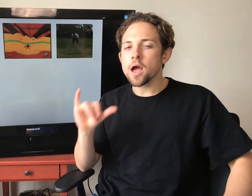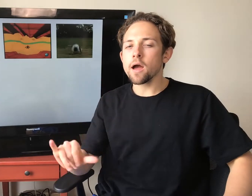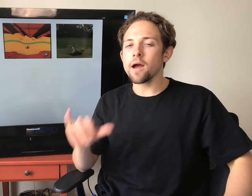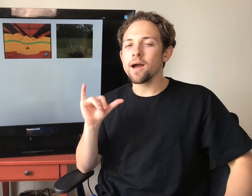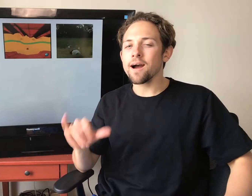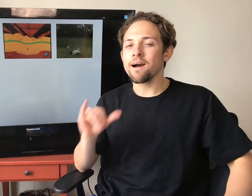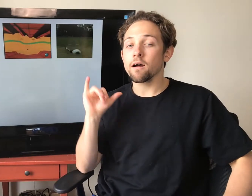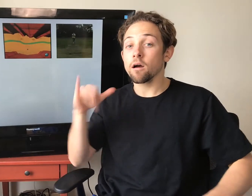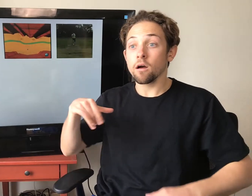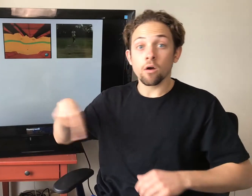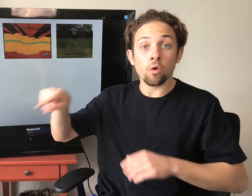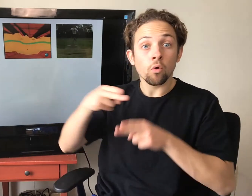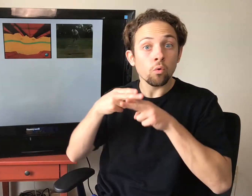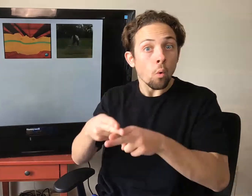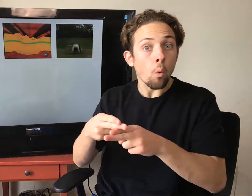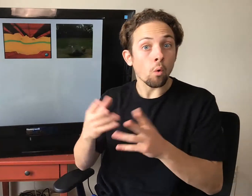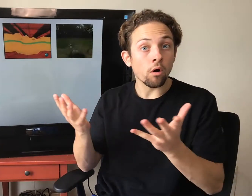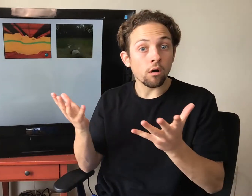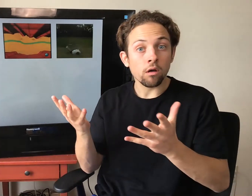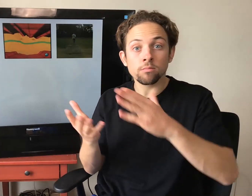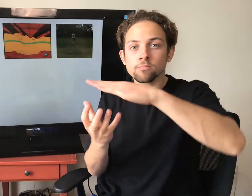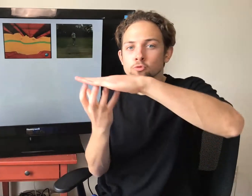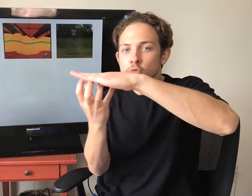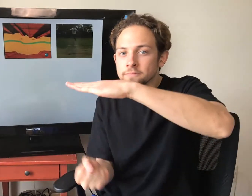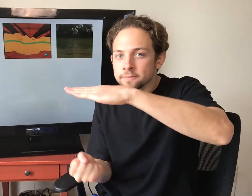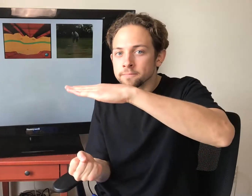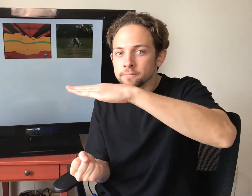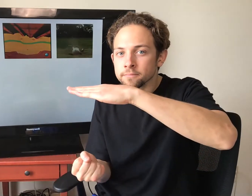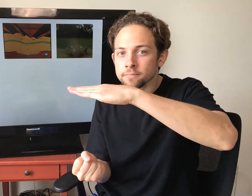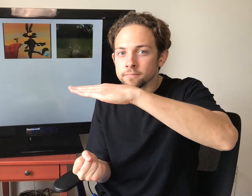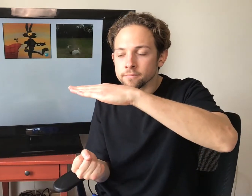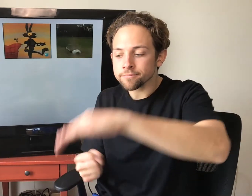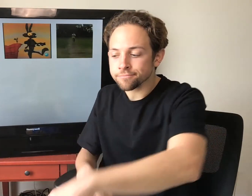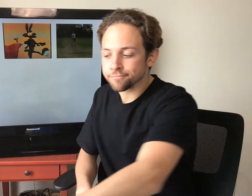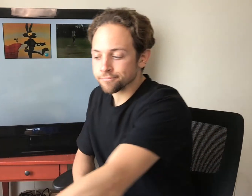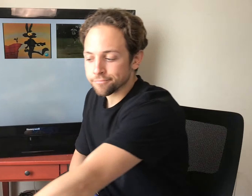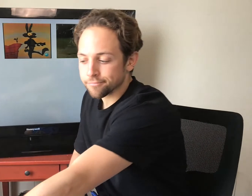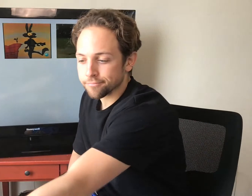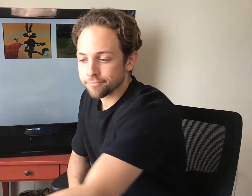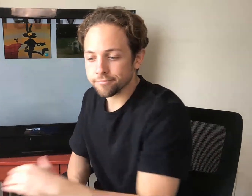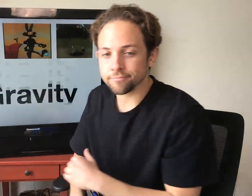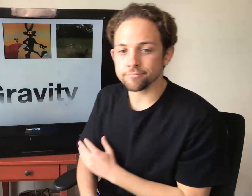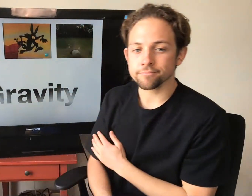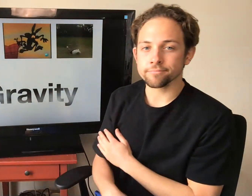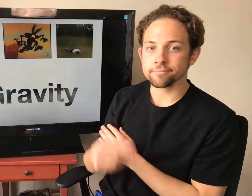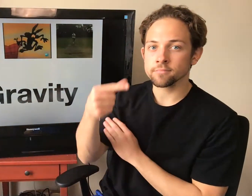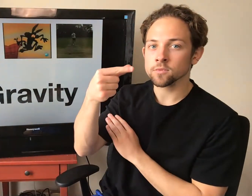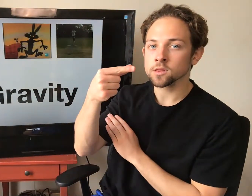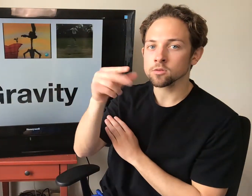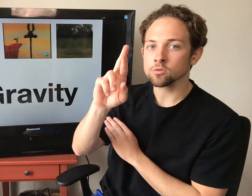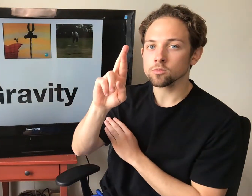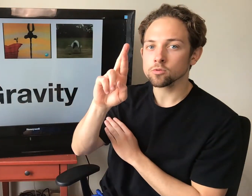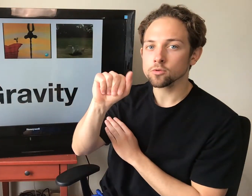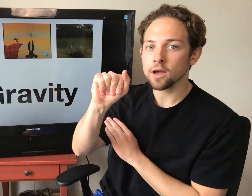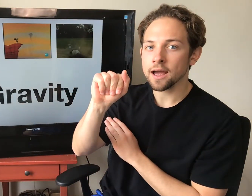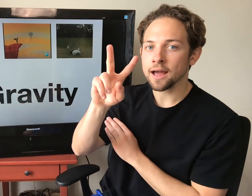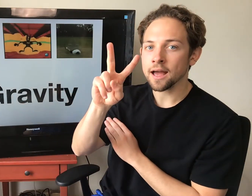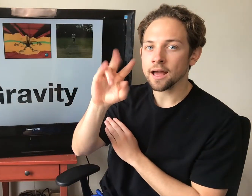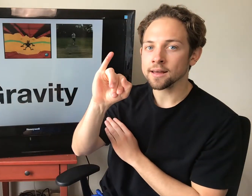So I'm wondering, how do we stay on the ground like that? The reason for it is something called gravity.